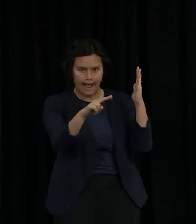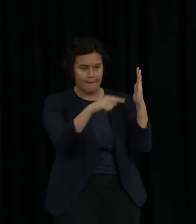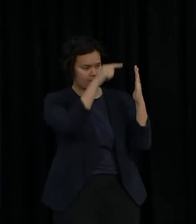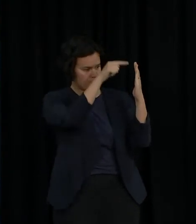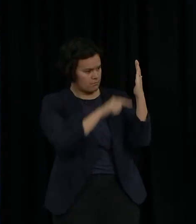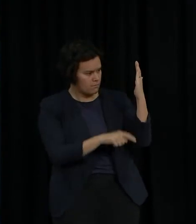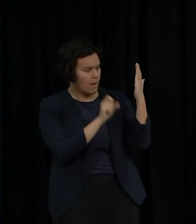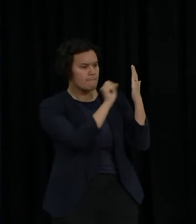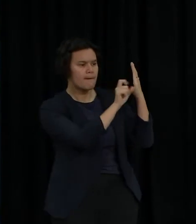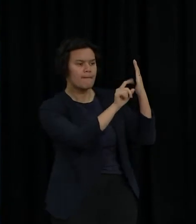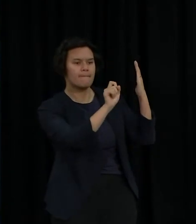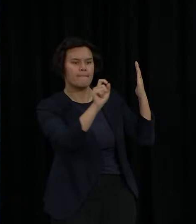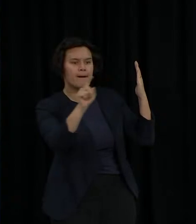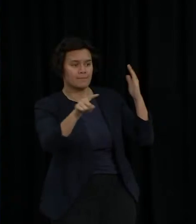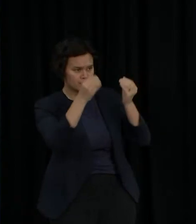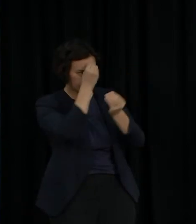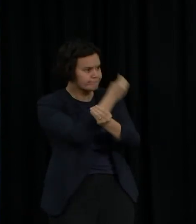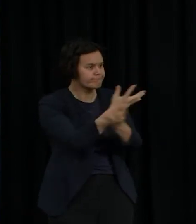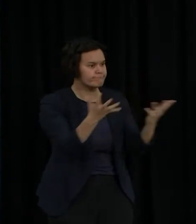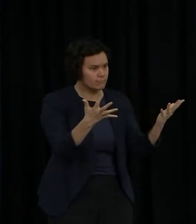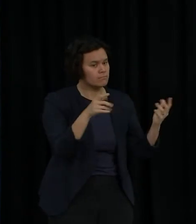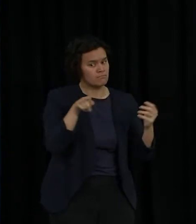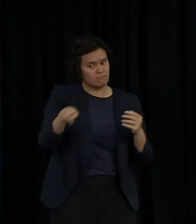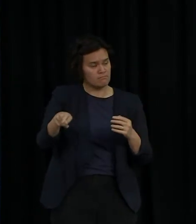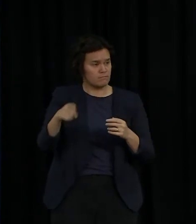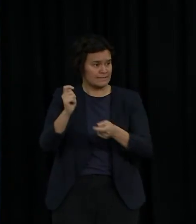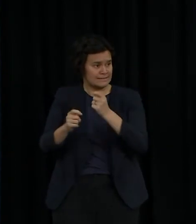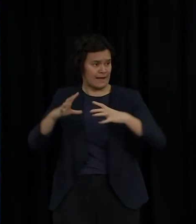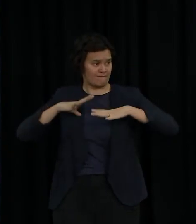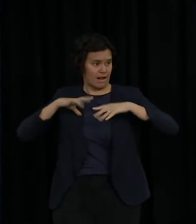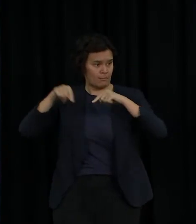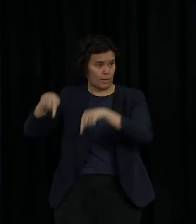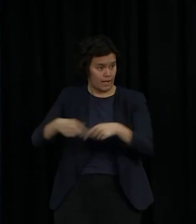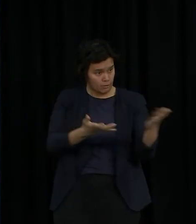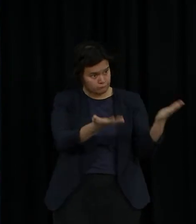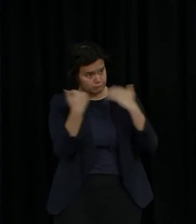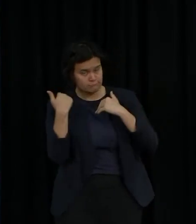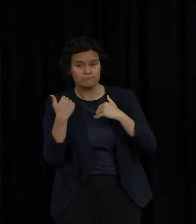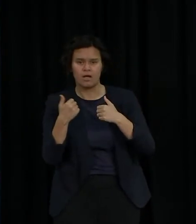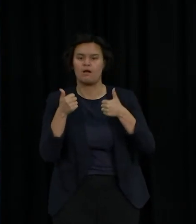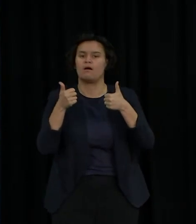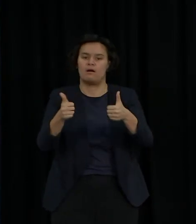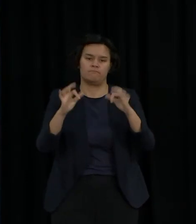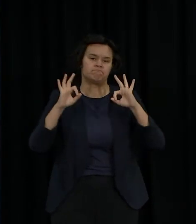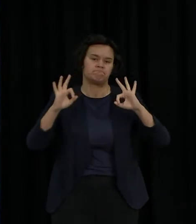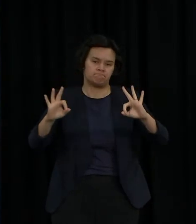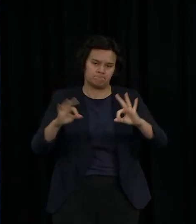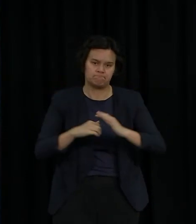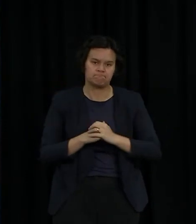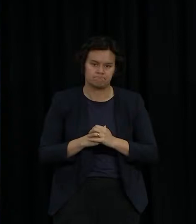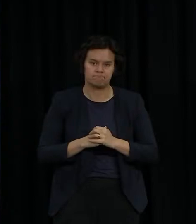so the key message around testing is get tested. Use this weekend to continue to get tested.